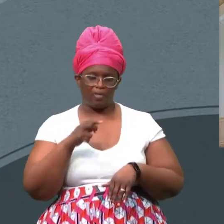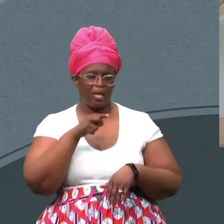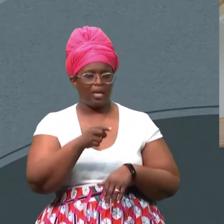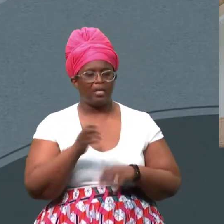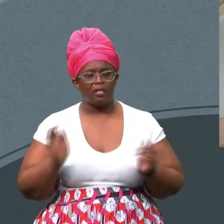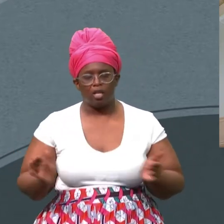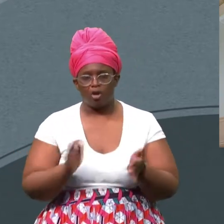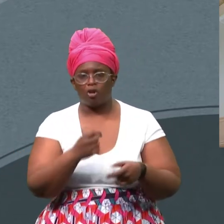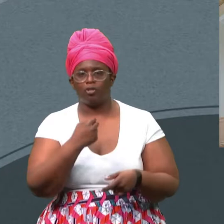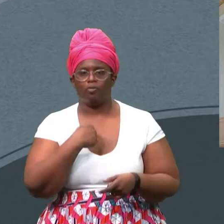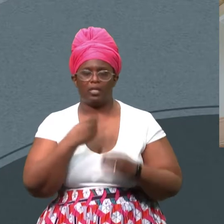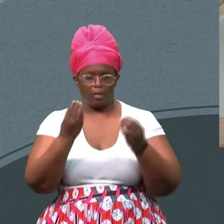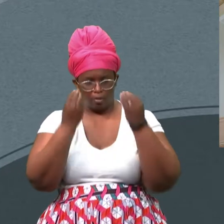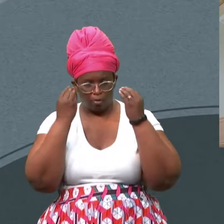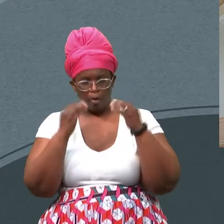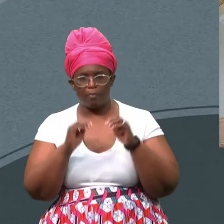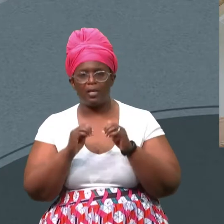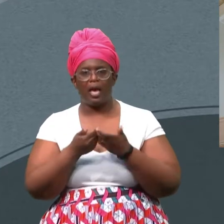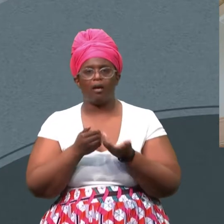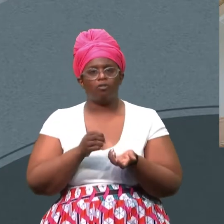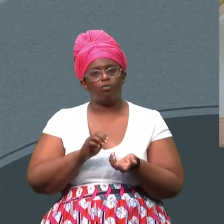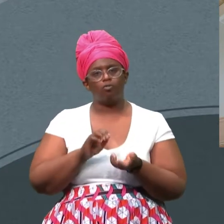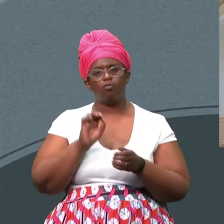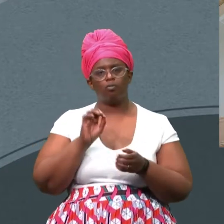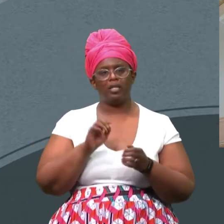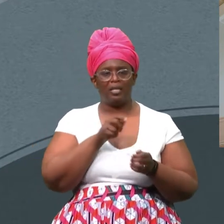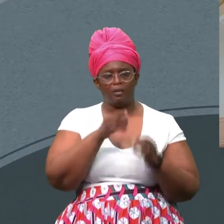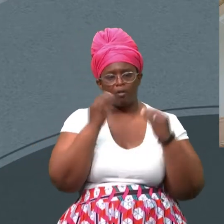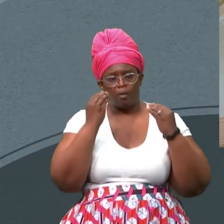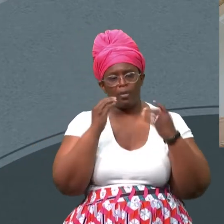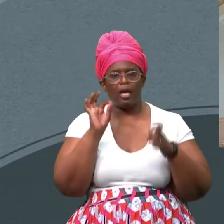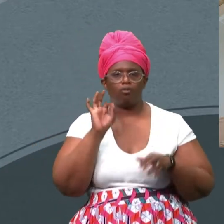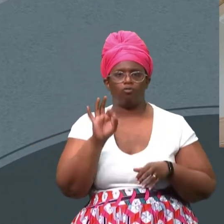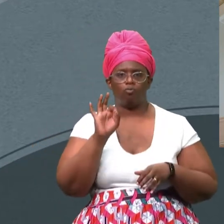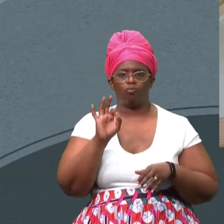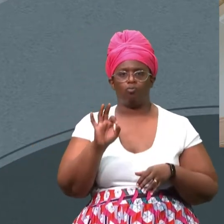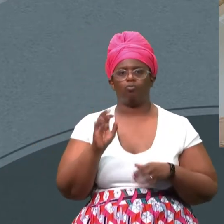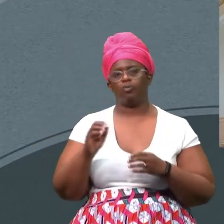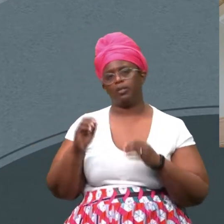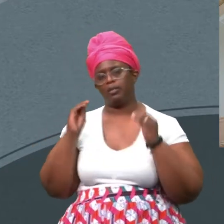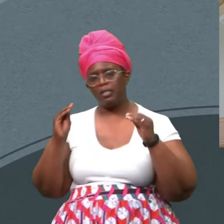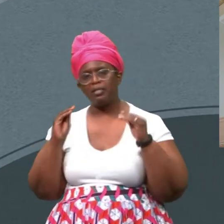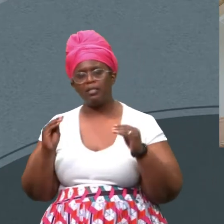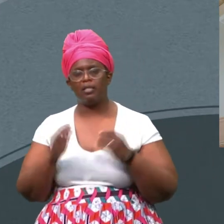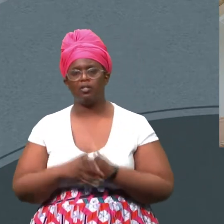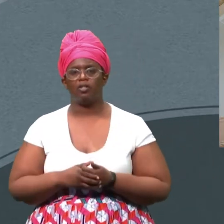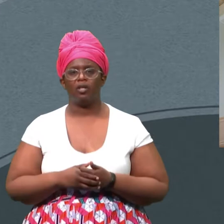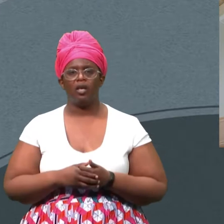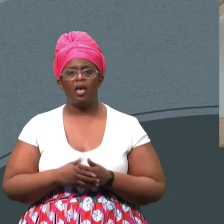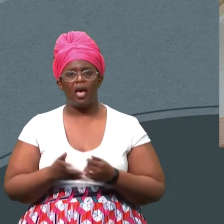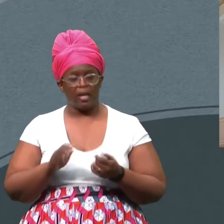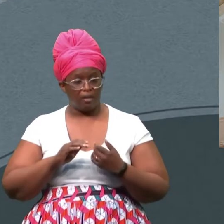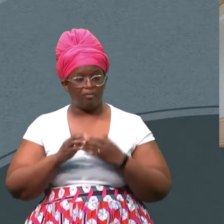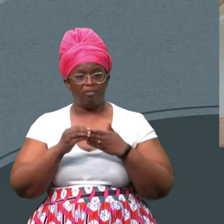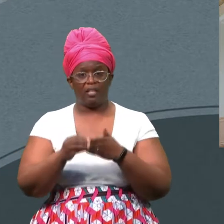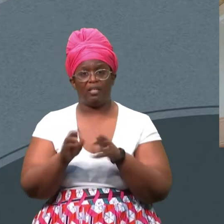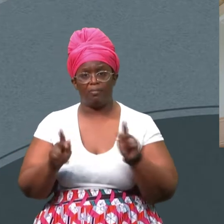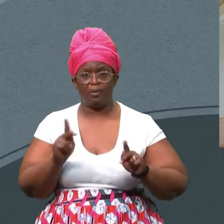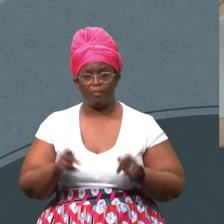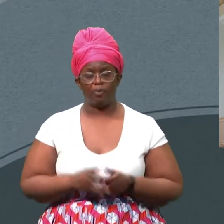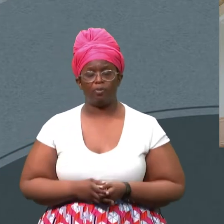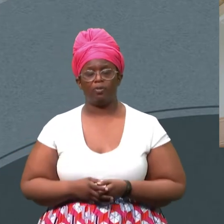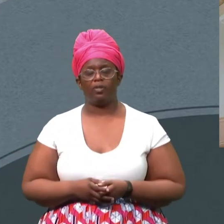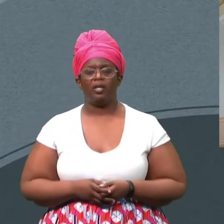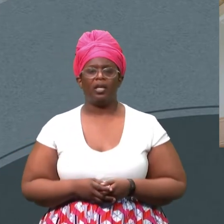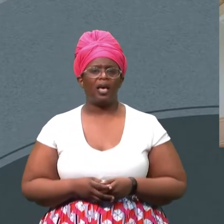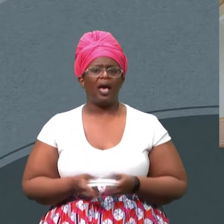pastoral ministry. What about you? Are there people that you can look at over your life that you can begin saying, God, I want to